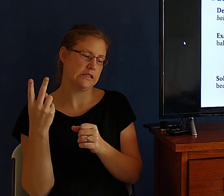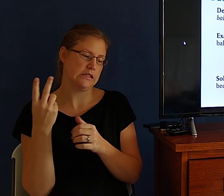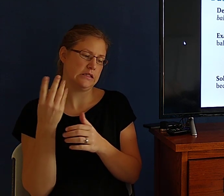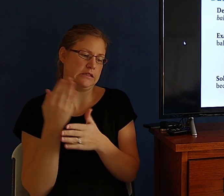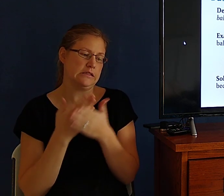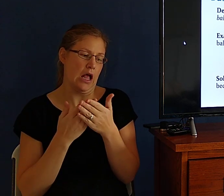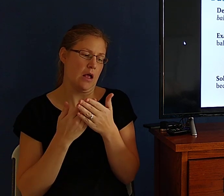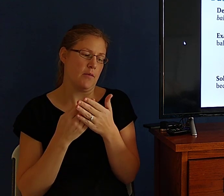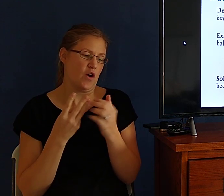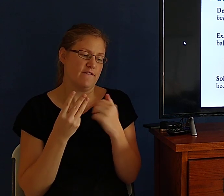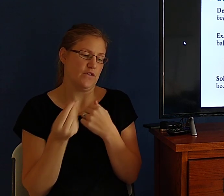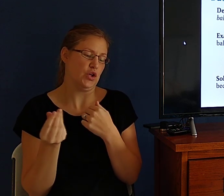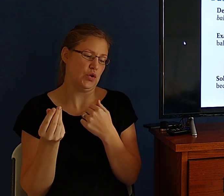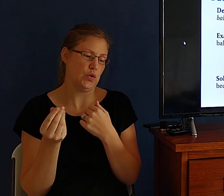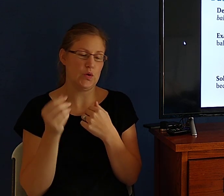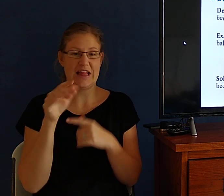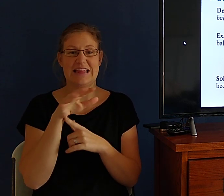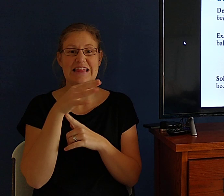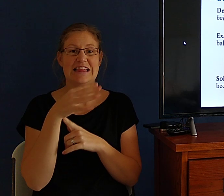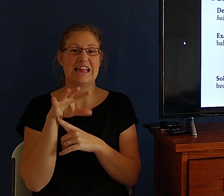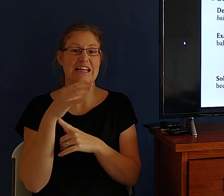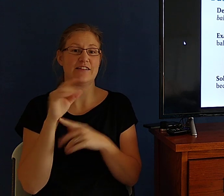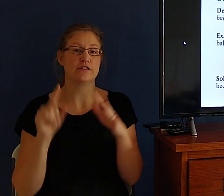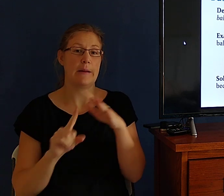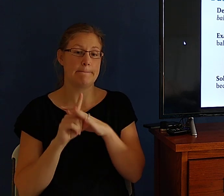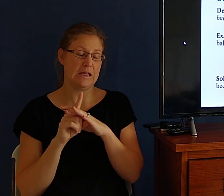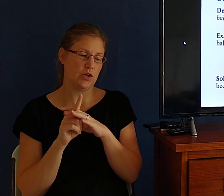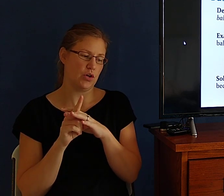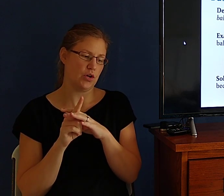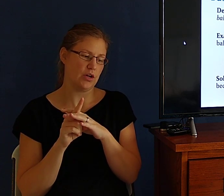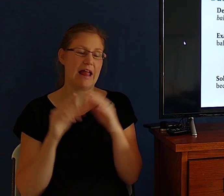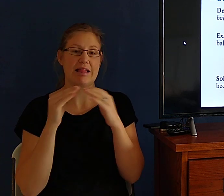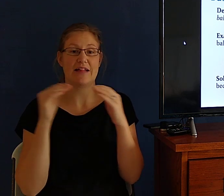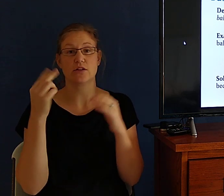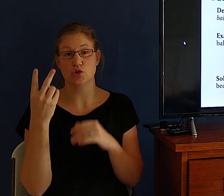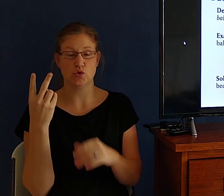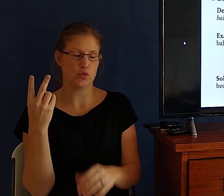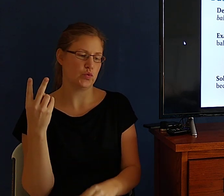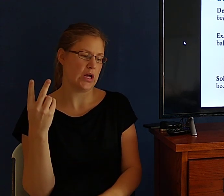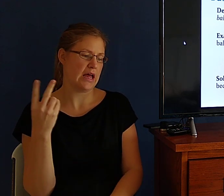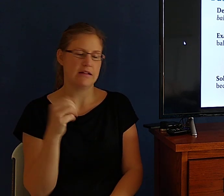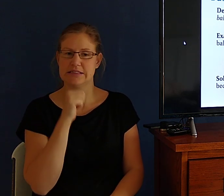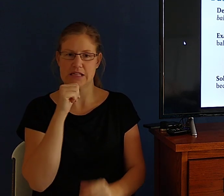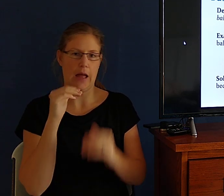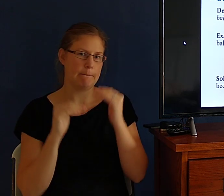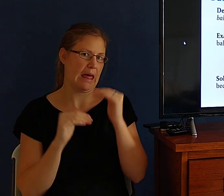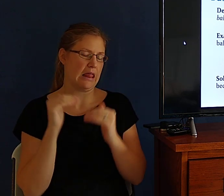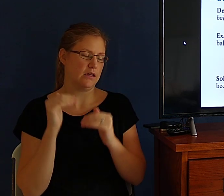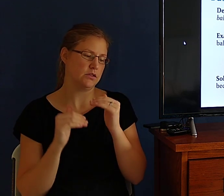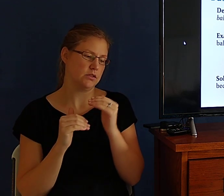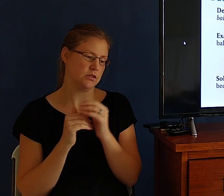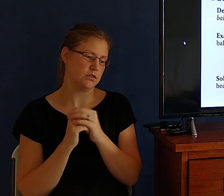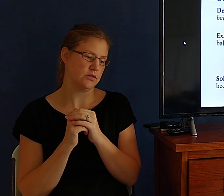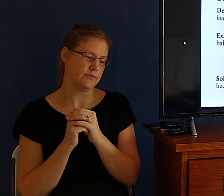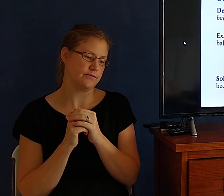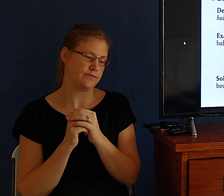of leaves are appeared at level 2, and this is not balanced M-array tree.